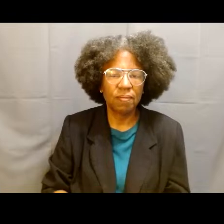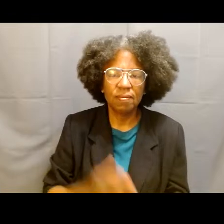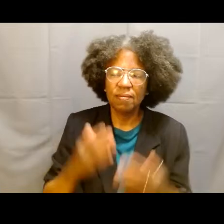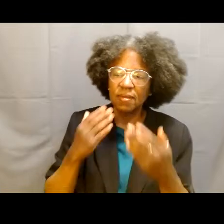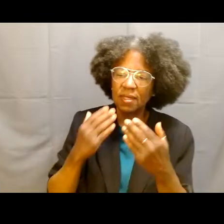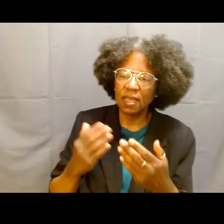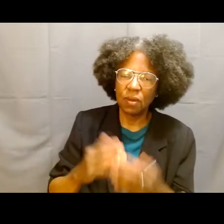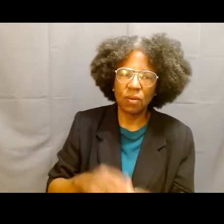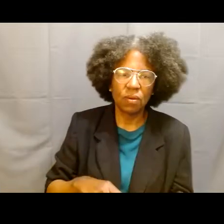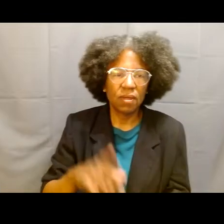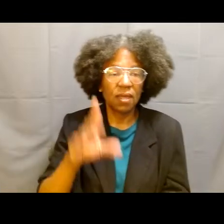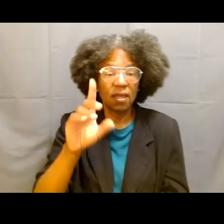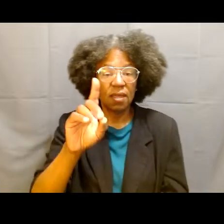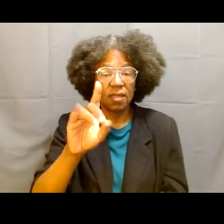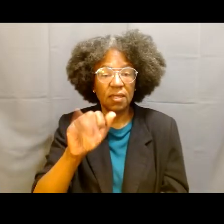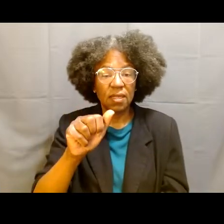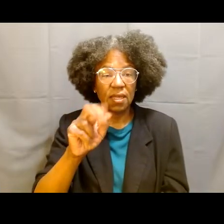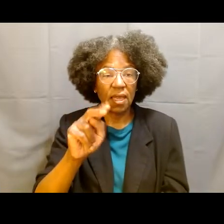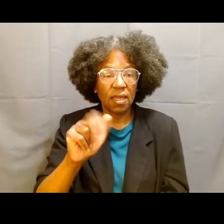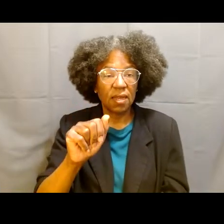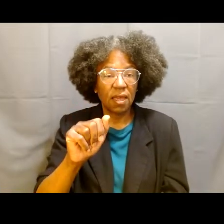Diana Blum.